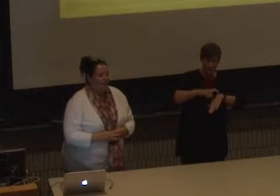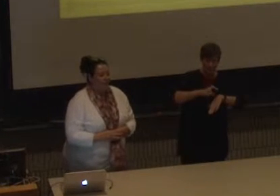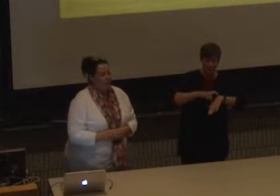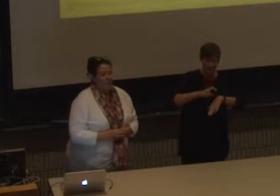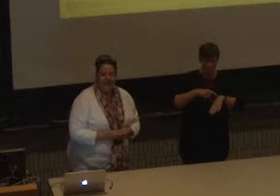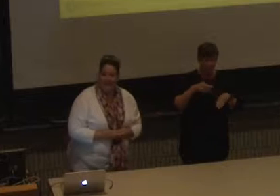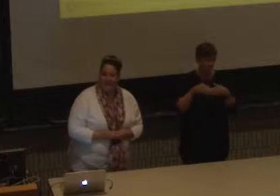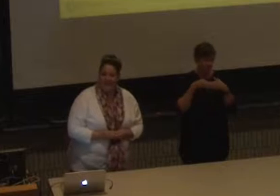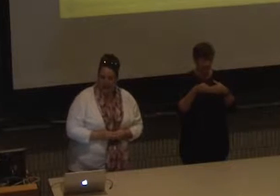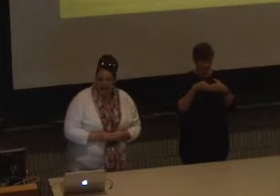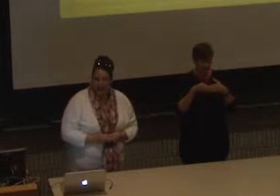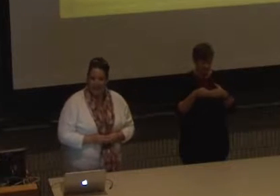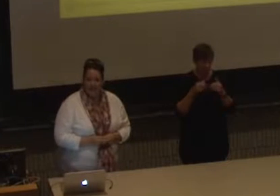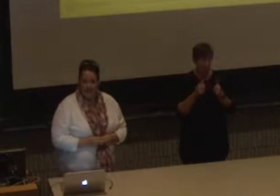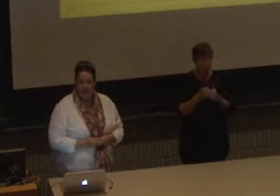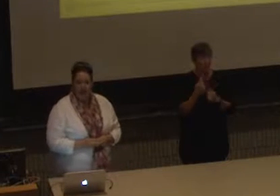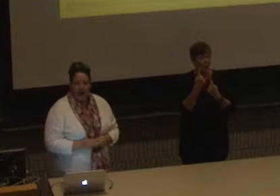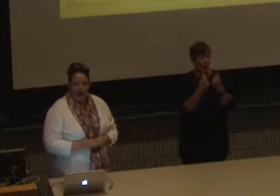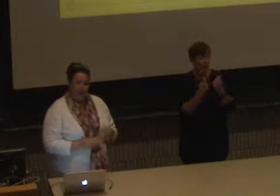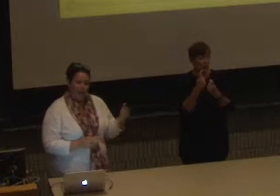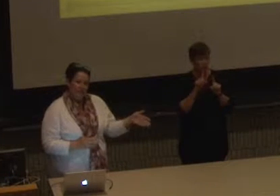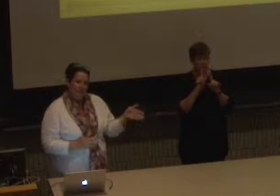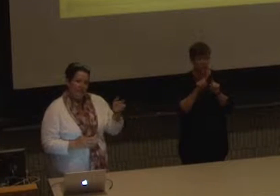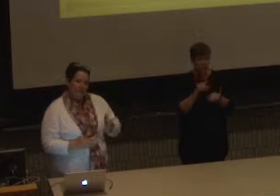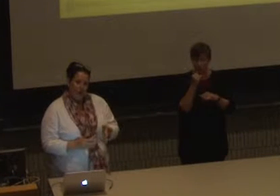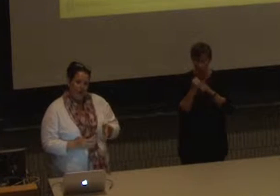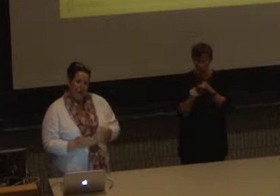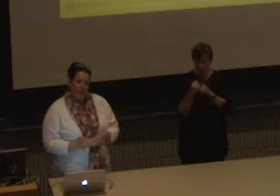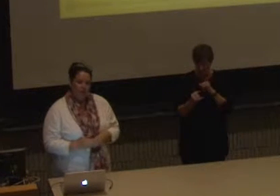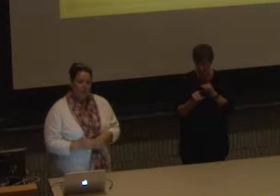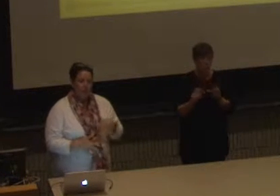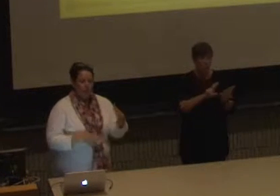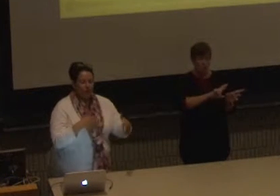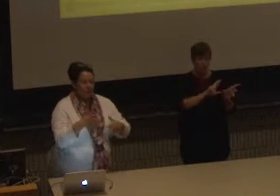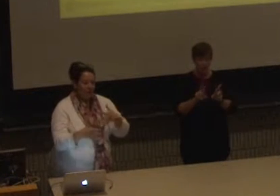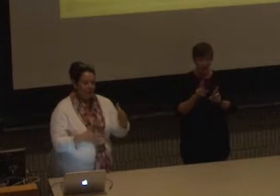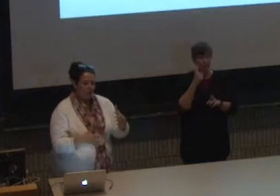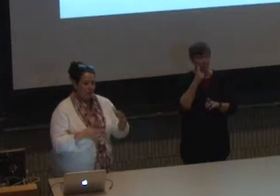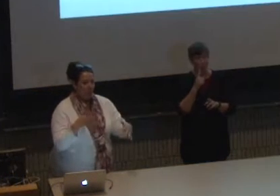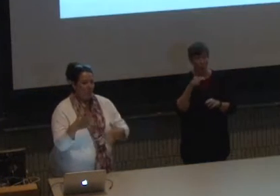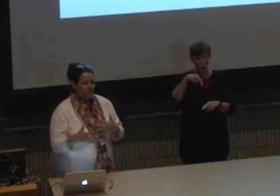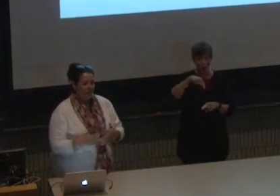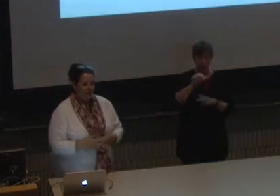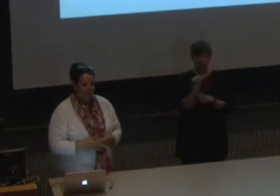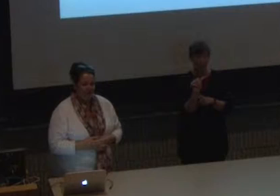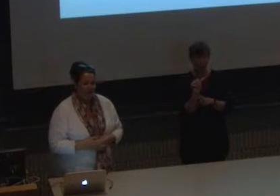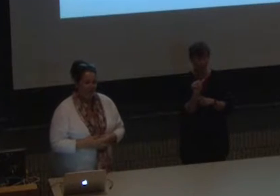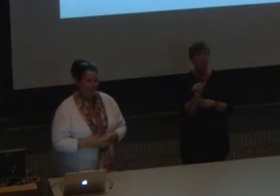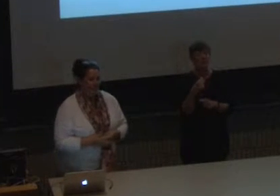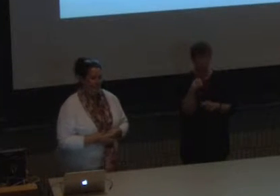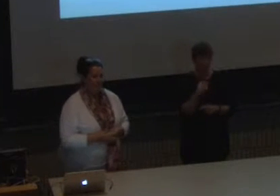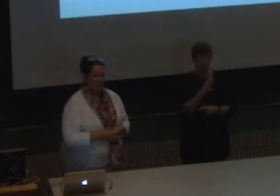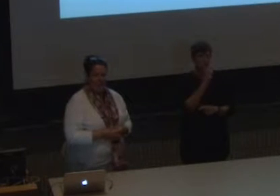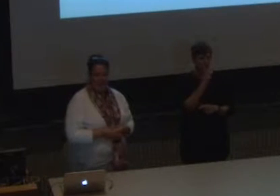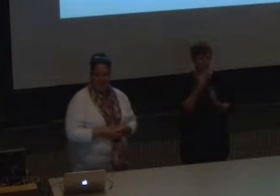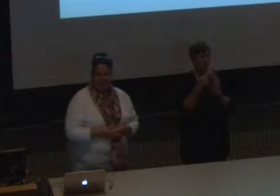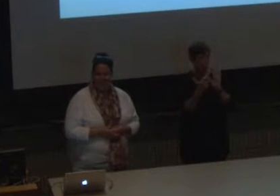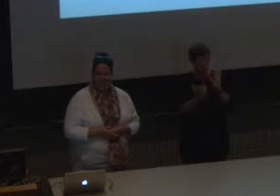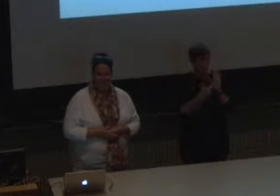some Q&A at the end. And when we get to the Q&A portion, we'll sort of talk about the rules of how communication is going to be managed at that